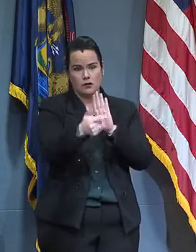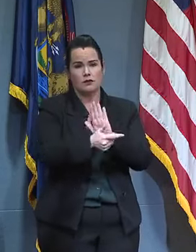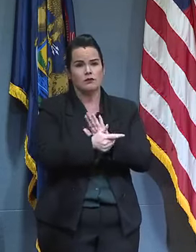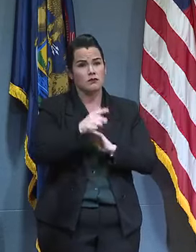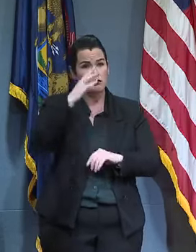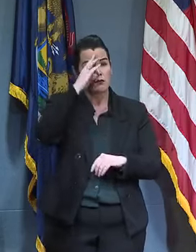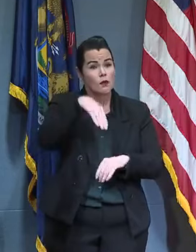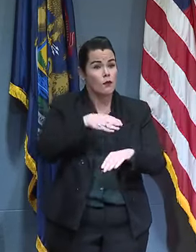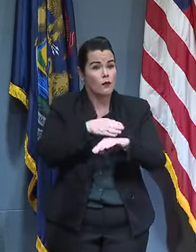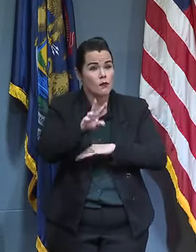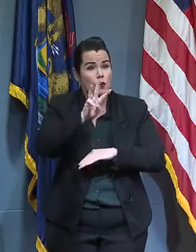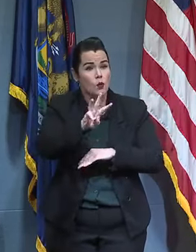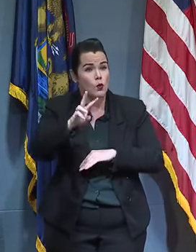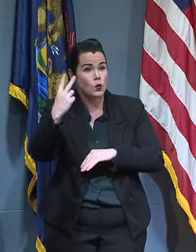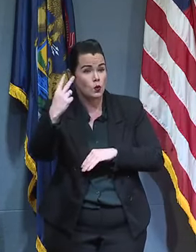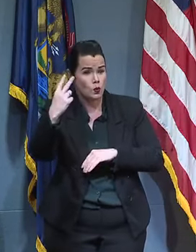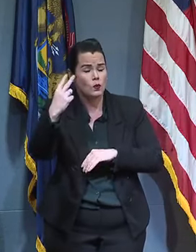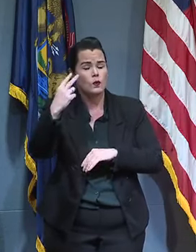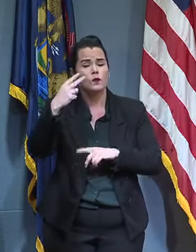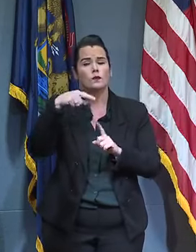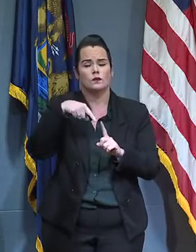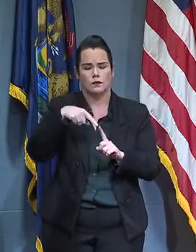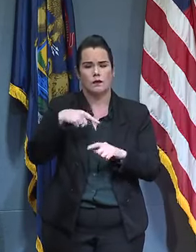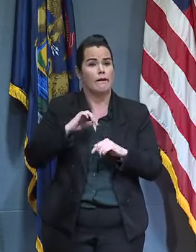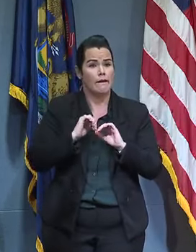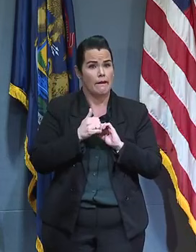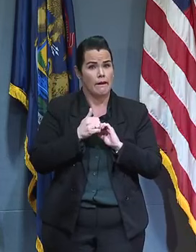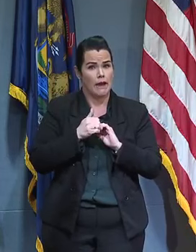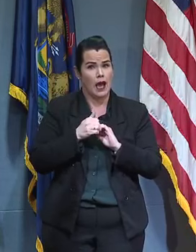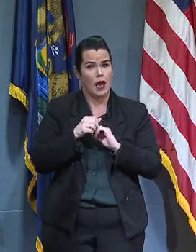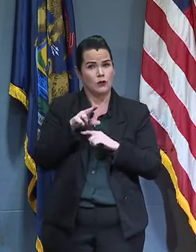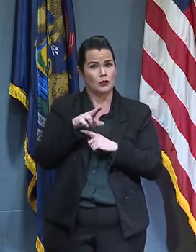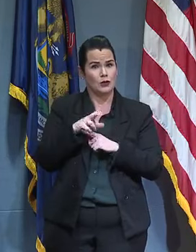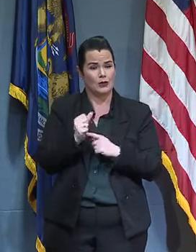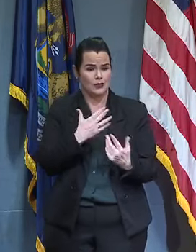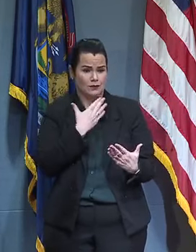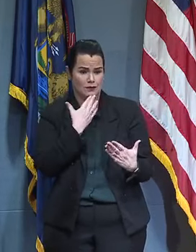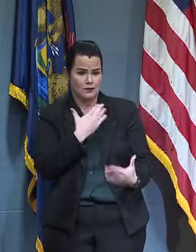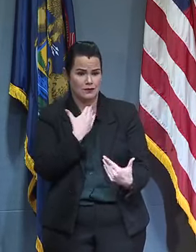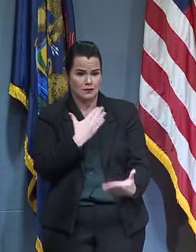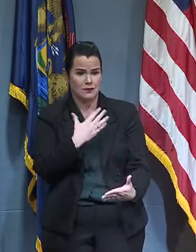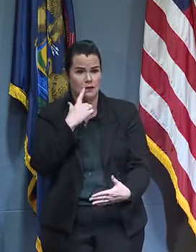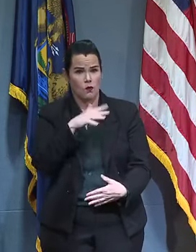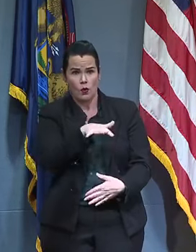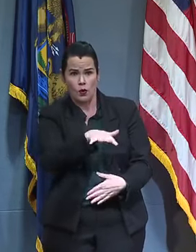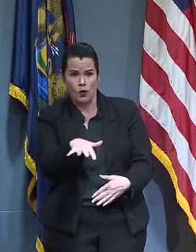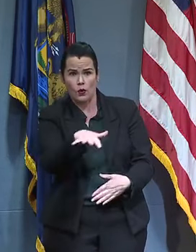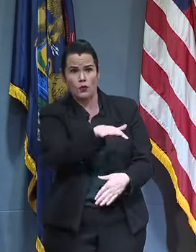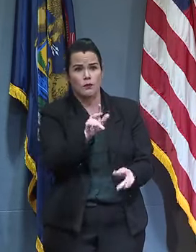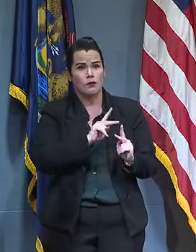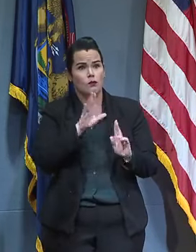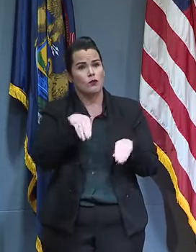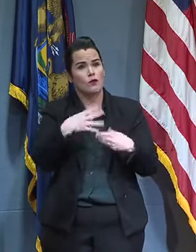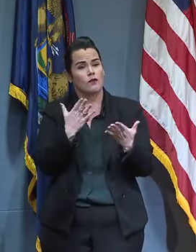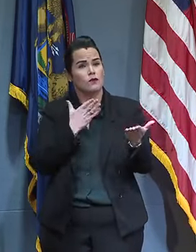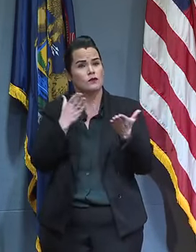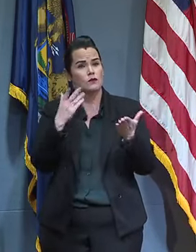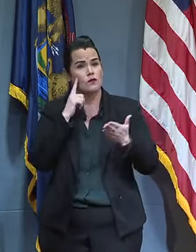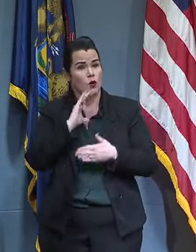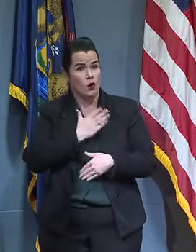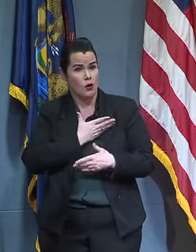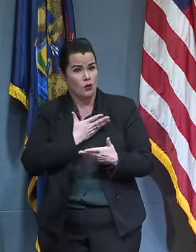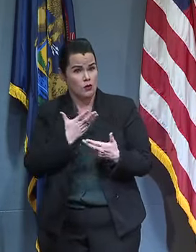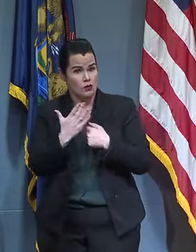War II, one of the ways that the United States of America showed appreciation to those who served our country and